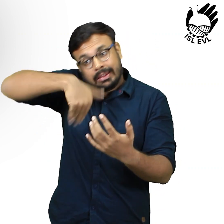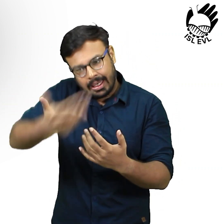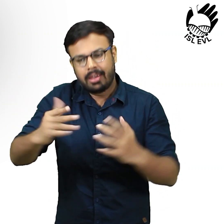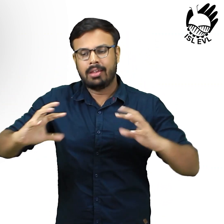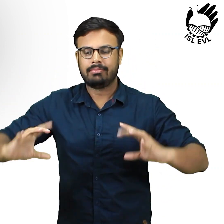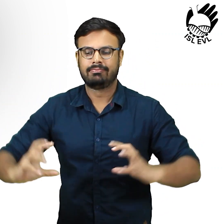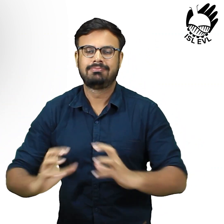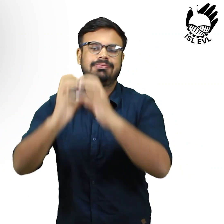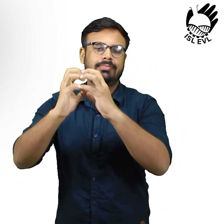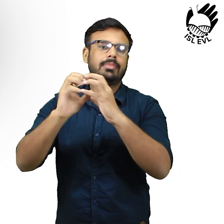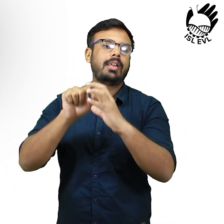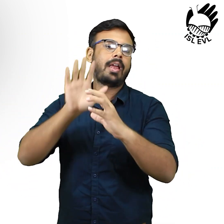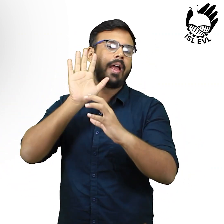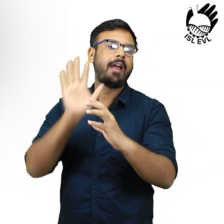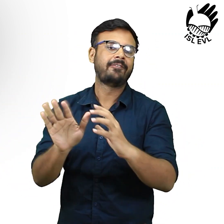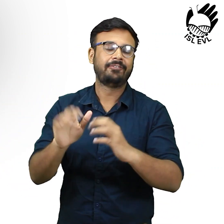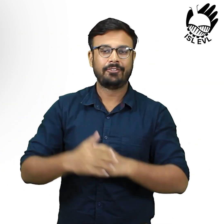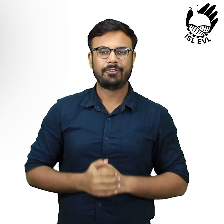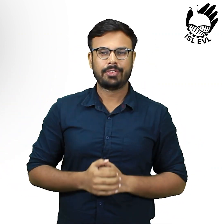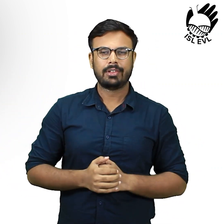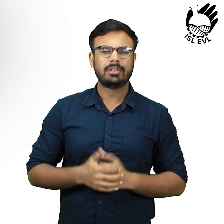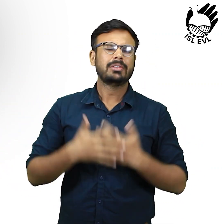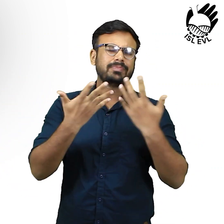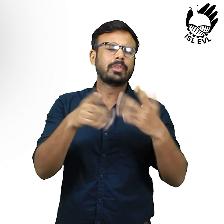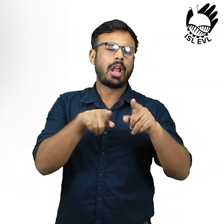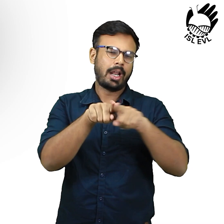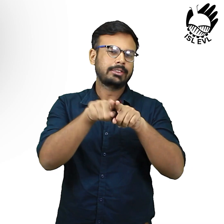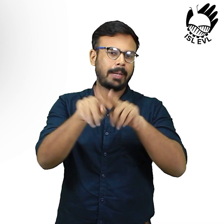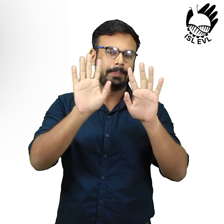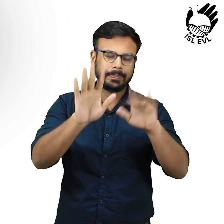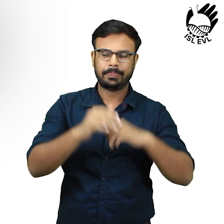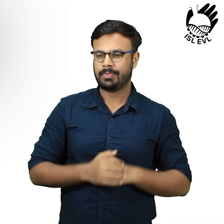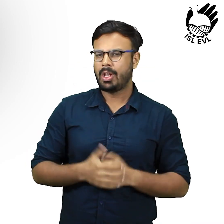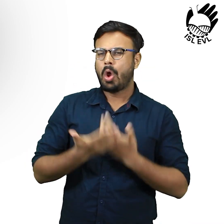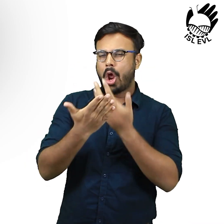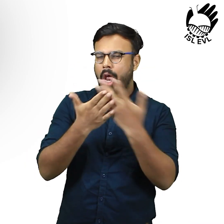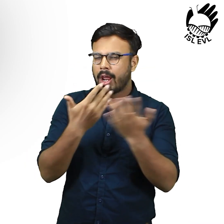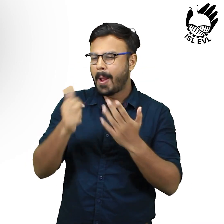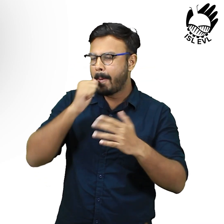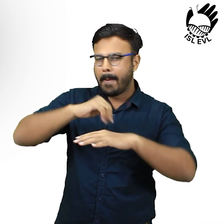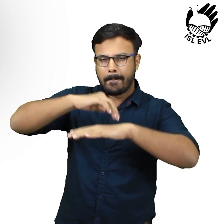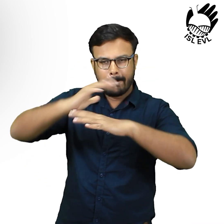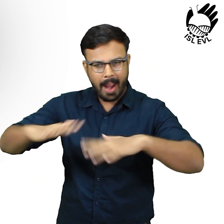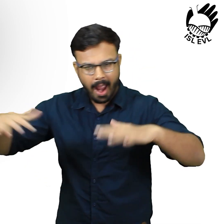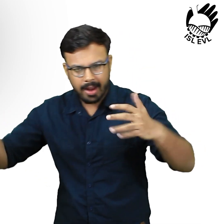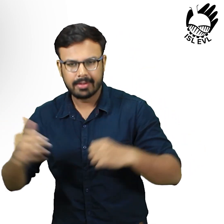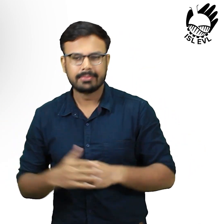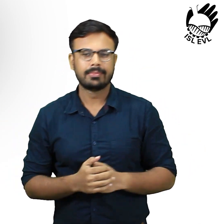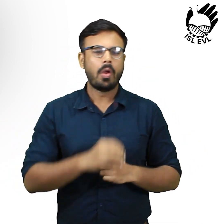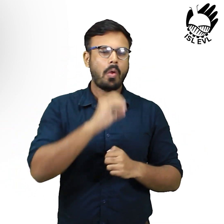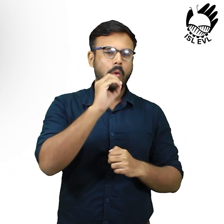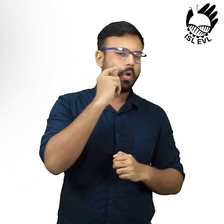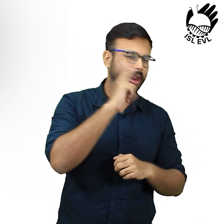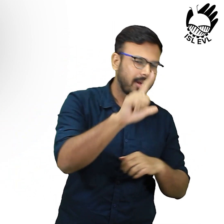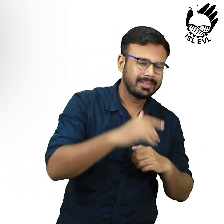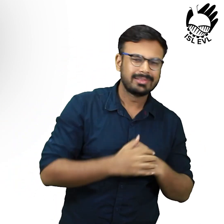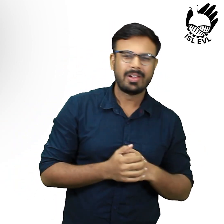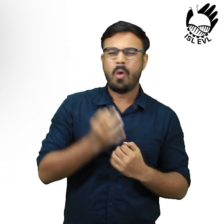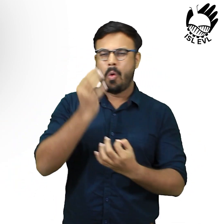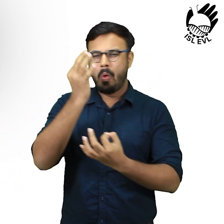formation of solid crystals from a solution using different kinds of processes and techniques, which are different on the